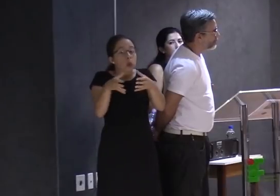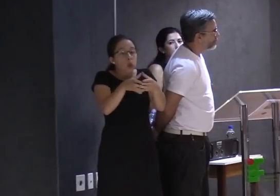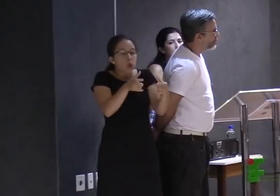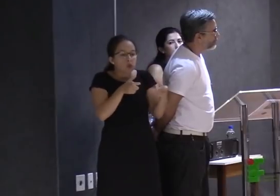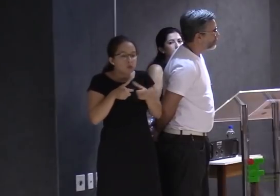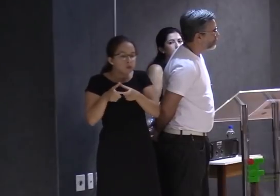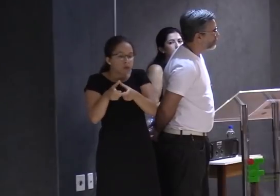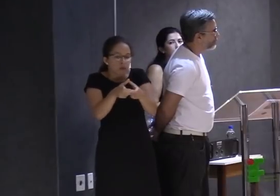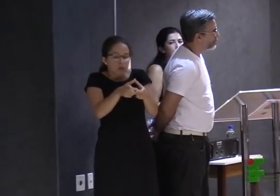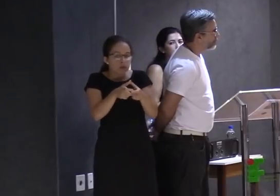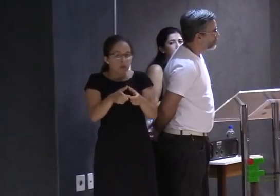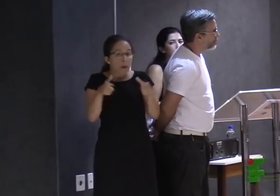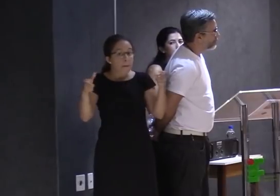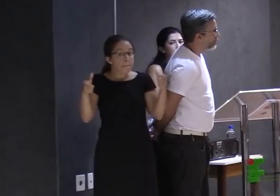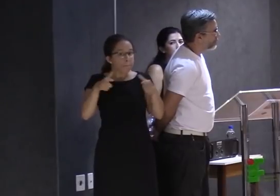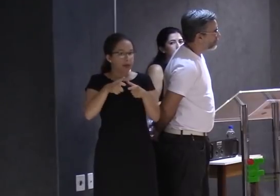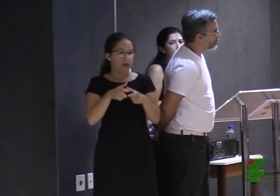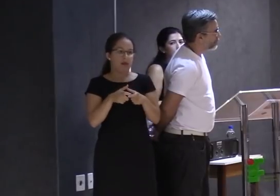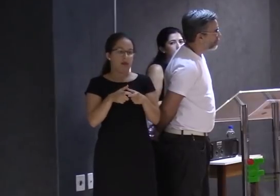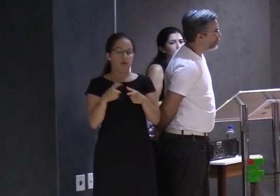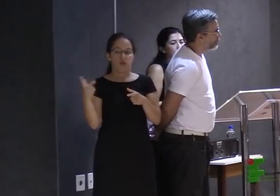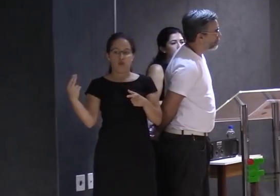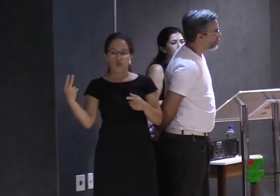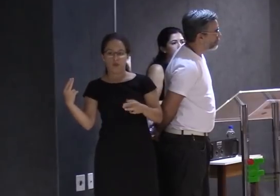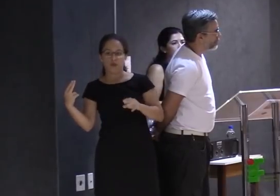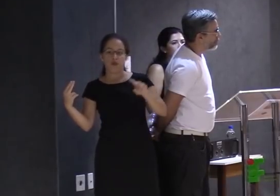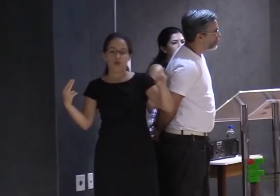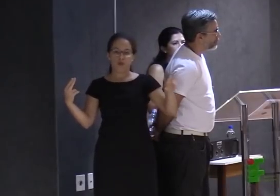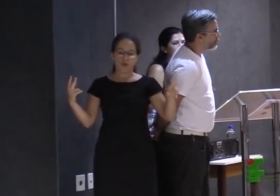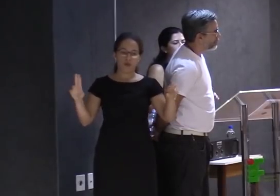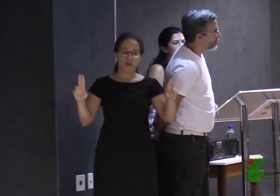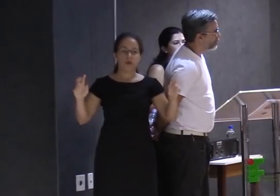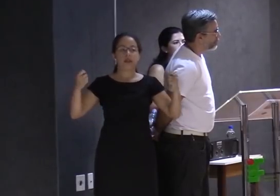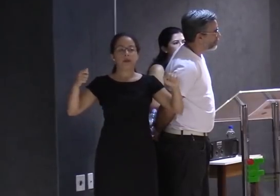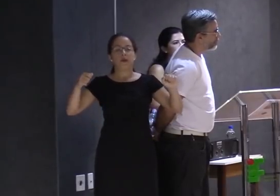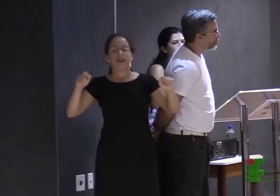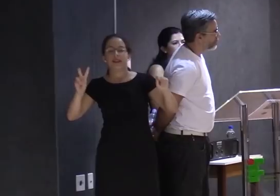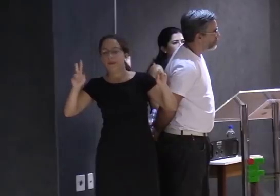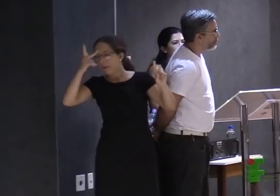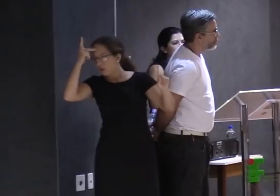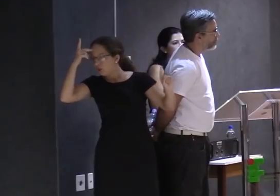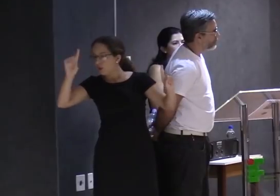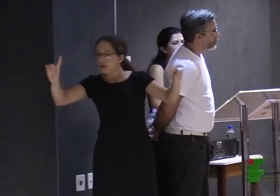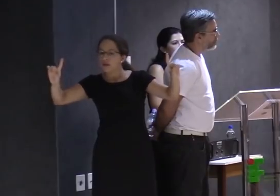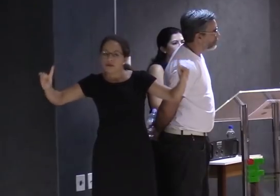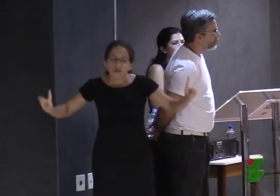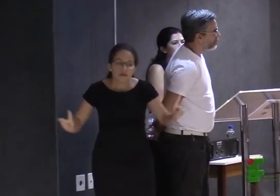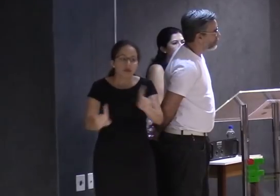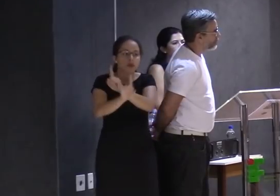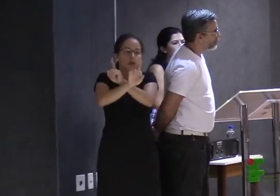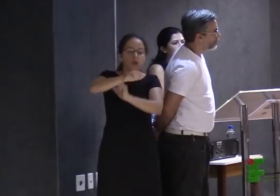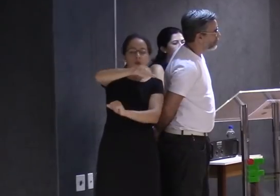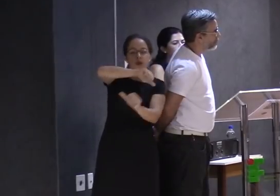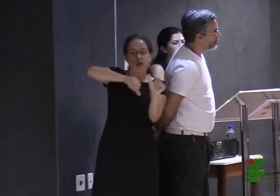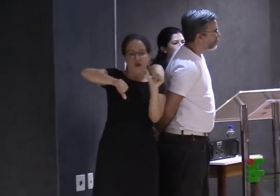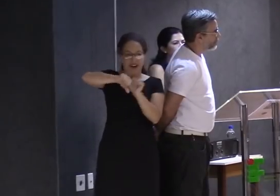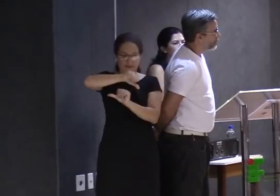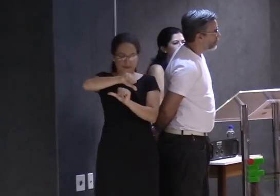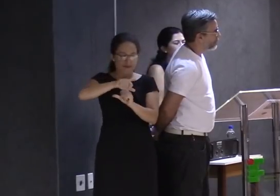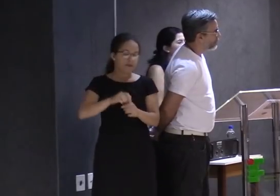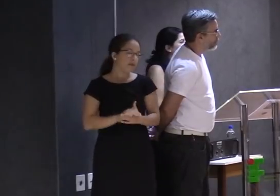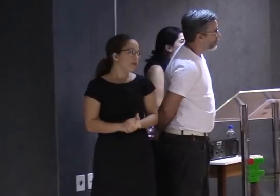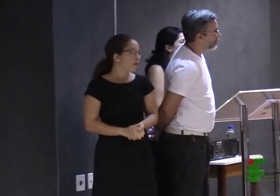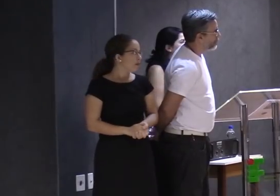vai dar um tempo para que vocês conversem nas duplas e depois vocês vão ter que trocar as duplas, depois criar pequenos grupos. And